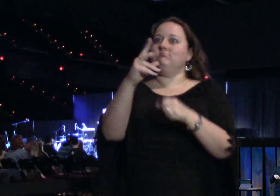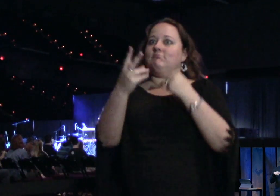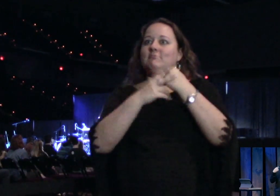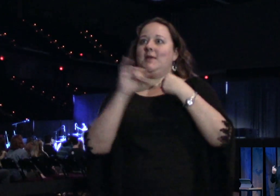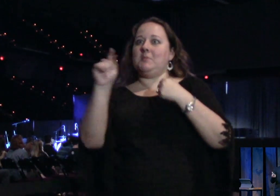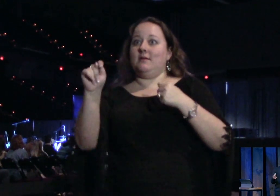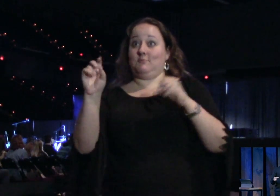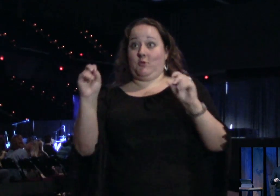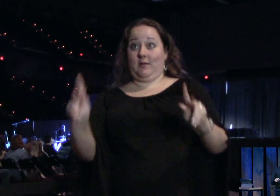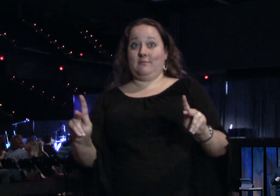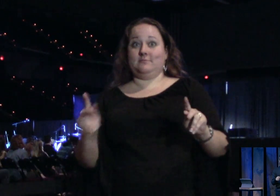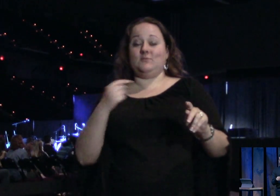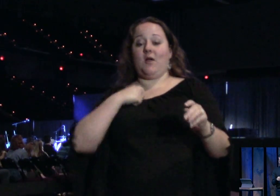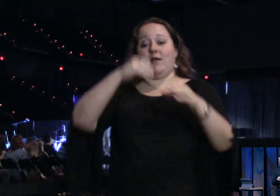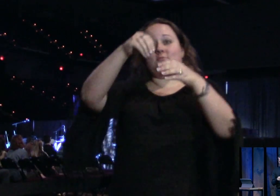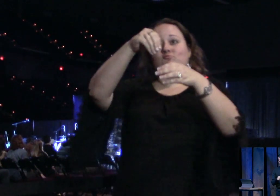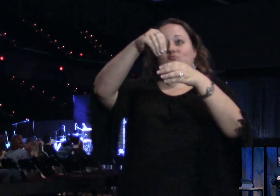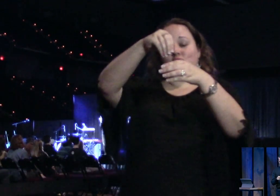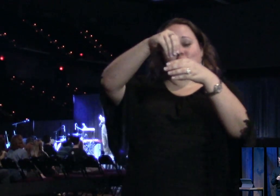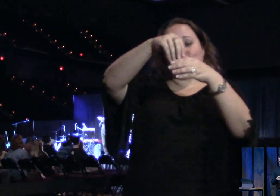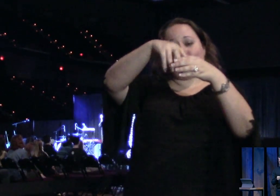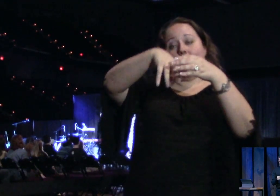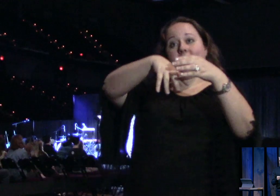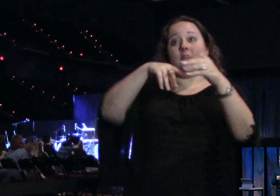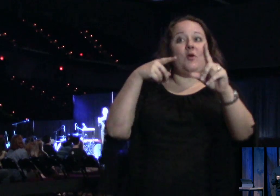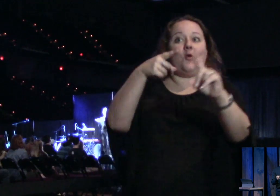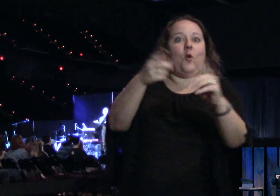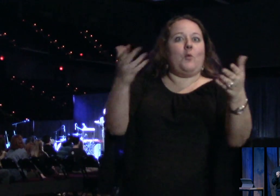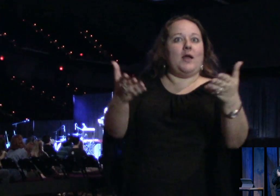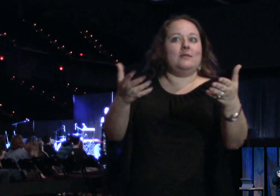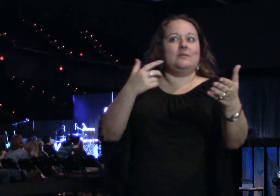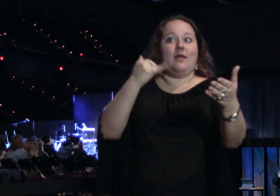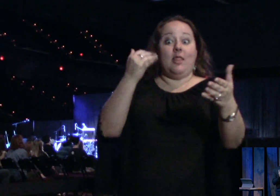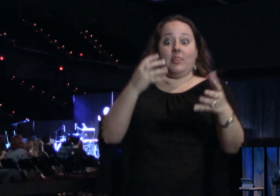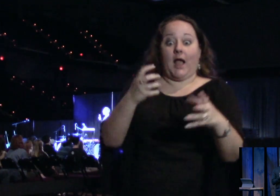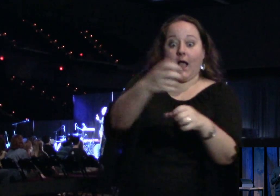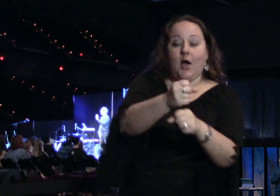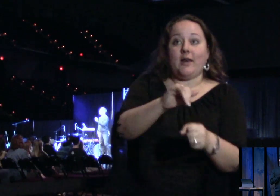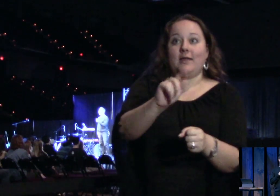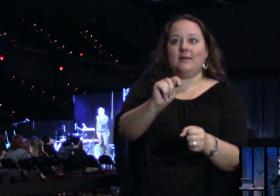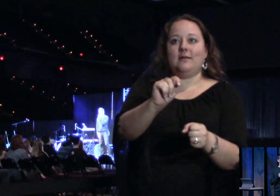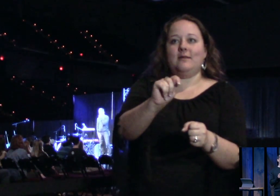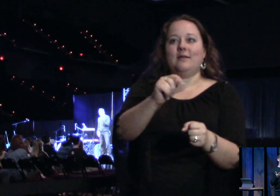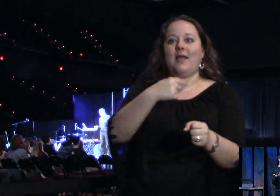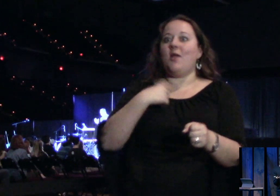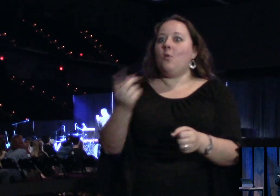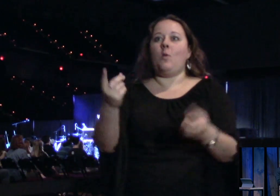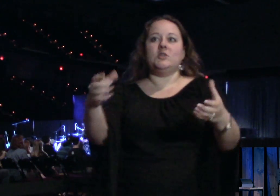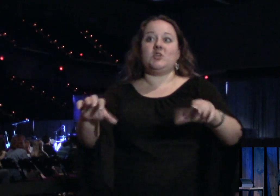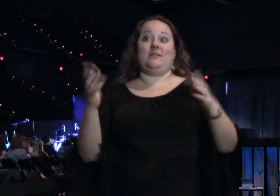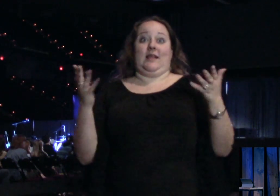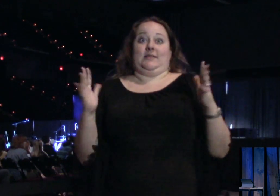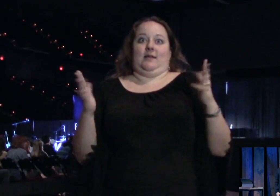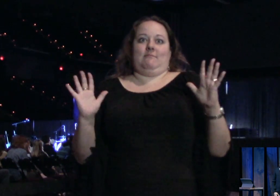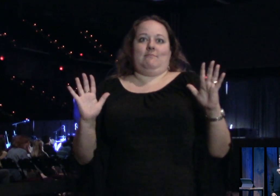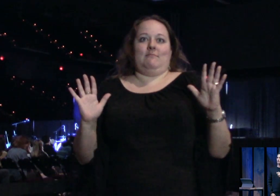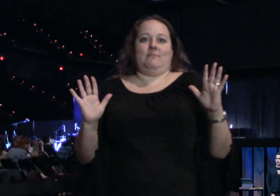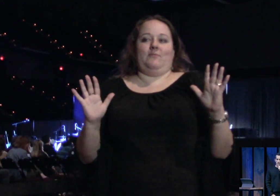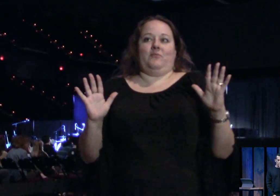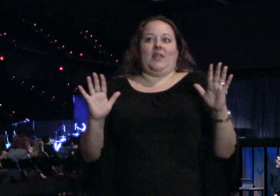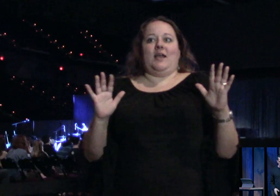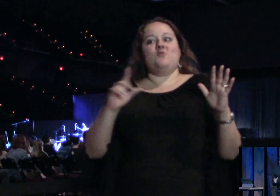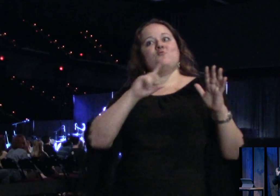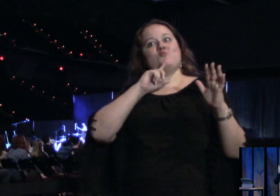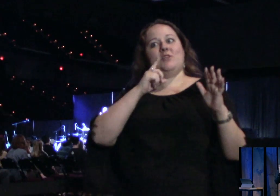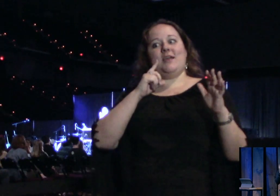catch it, you can keep it, okay? So I just drop it, and the goal was that if they caught it, they could keep it, but they only had one